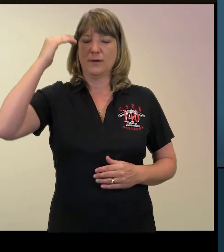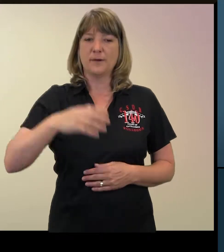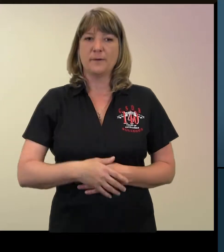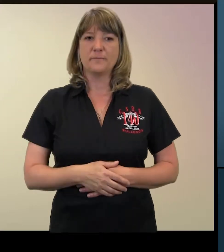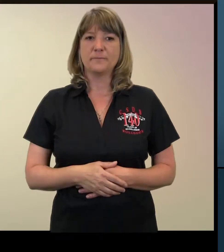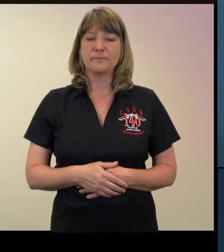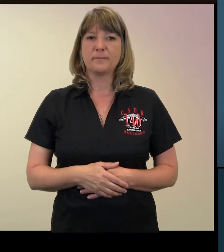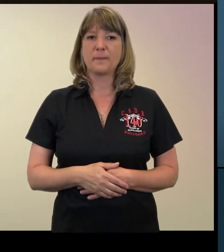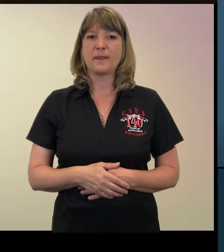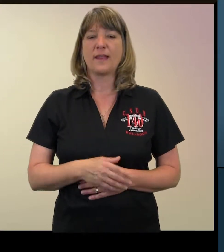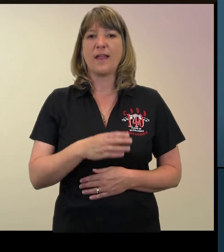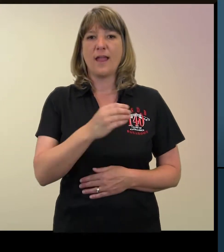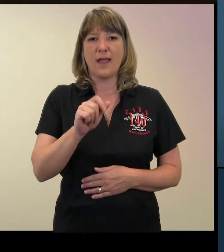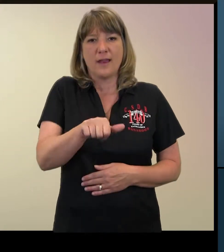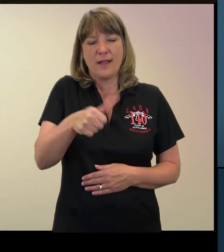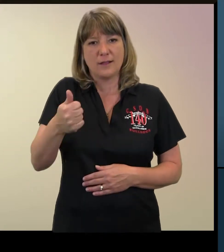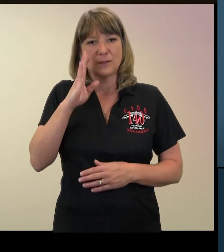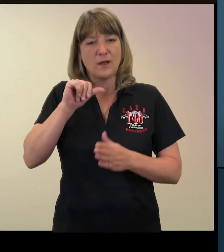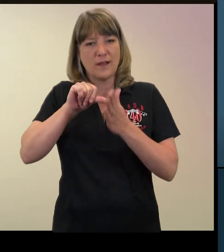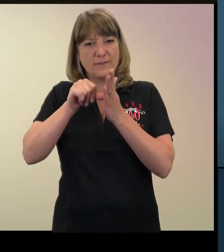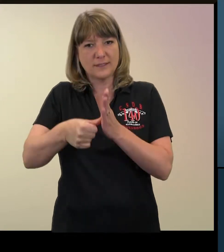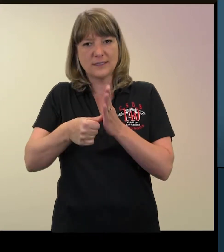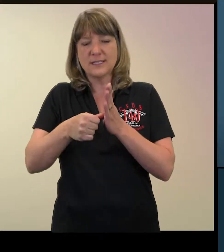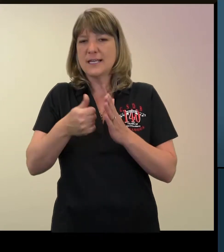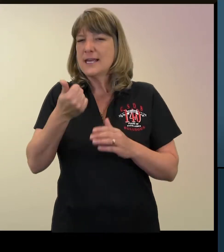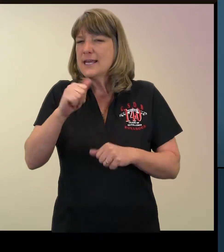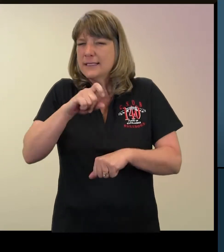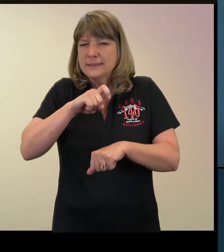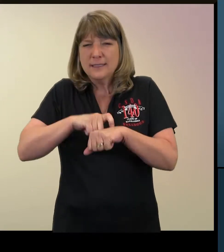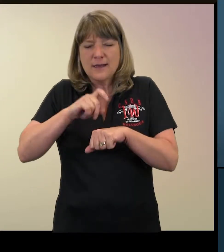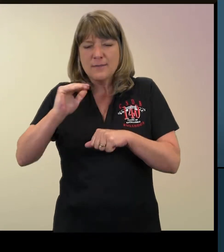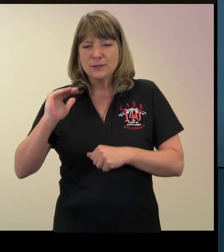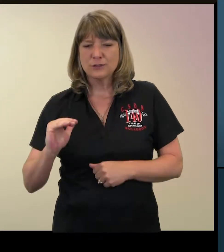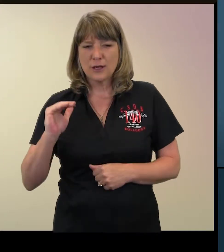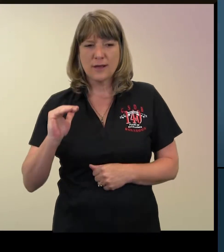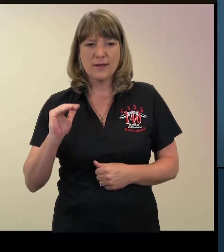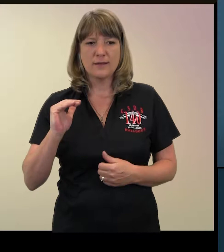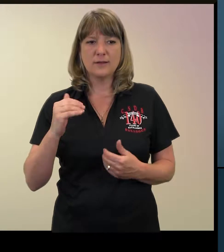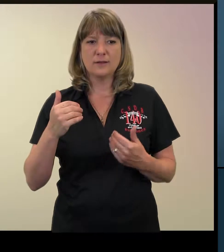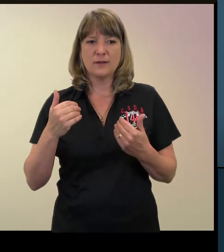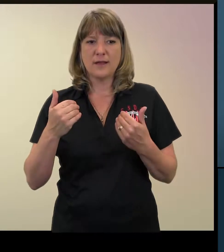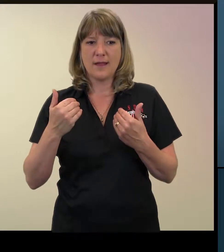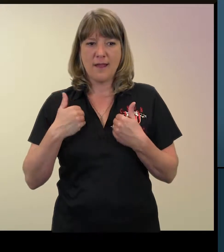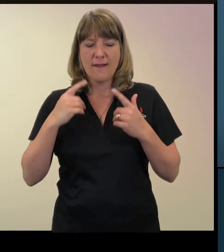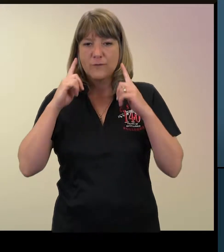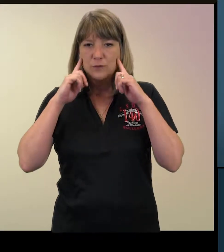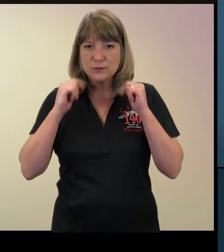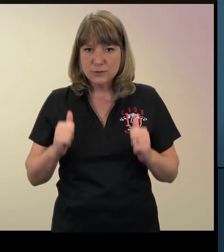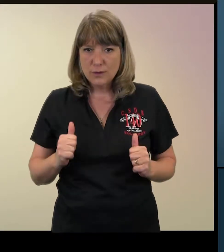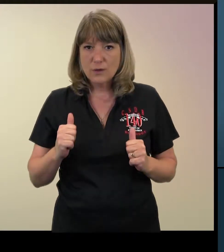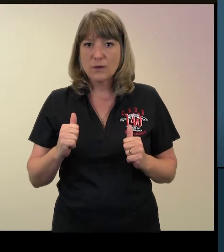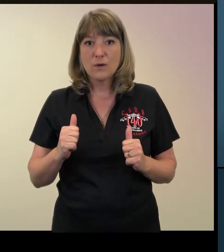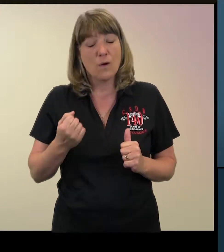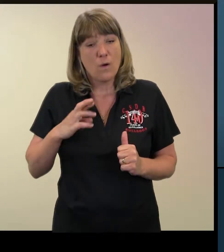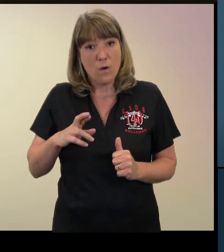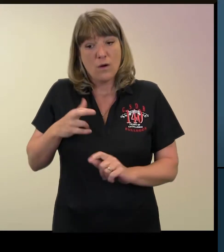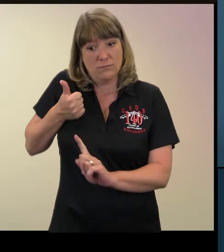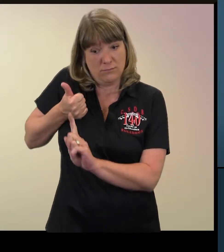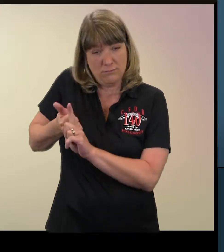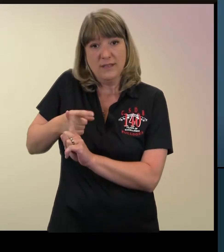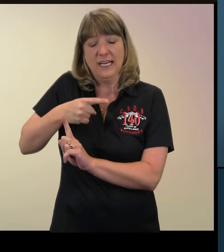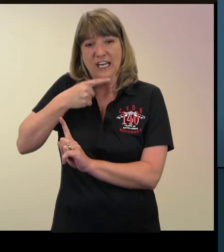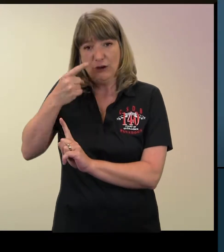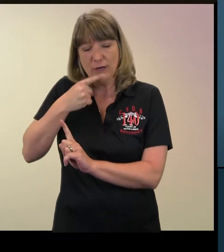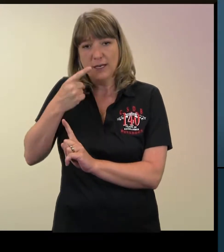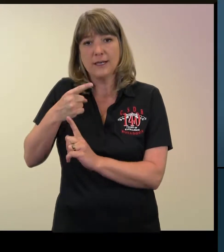The other thing that I want to emphasize is that anytime a child who has reduced hearing or who is hearing loses